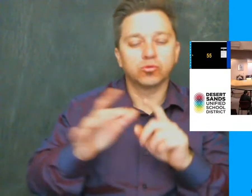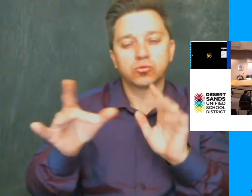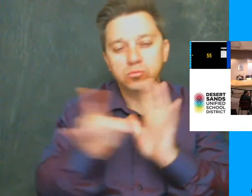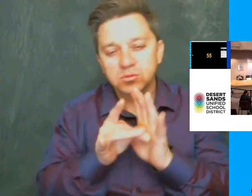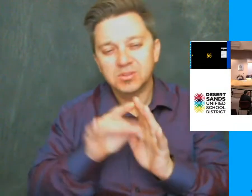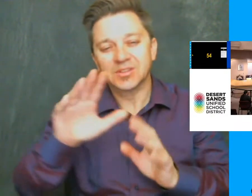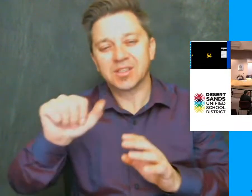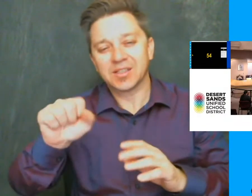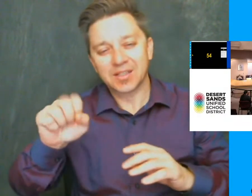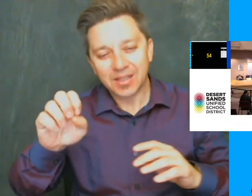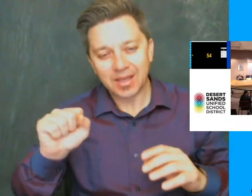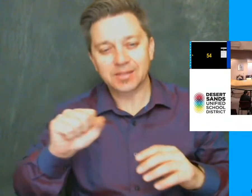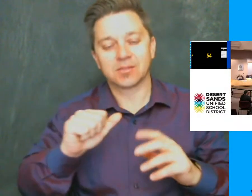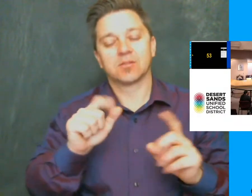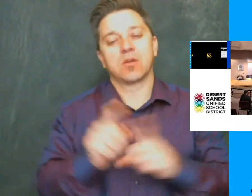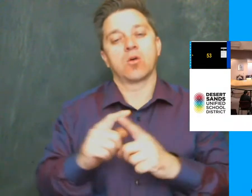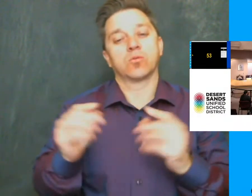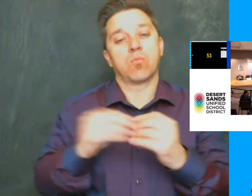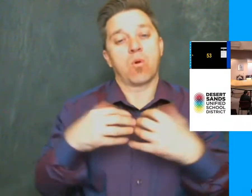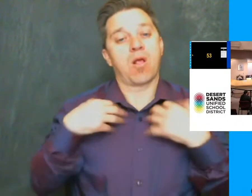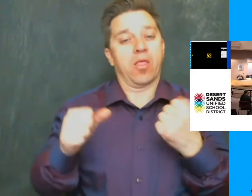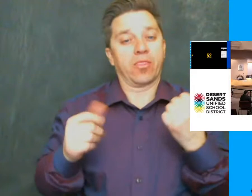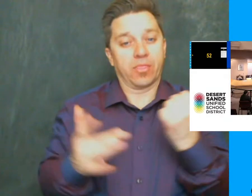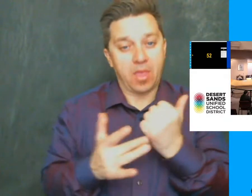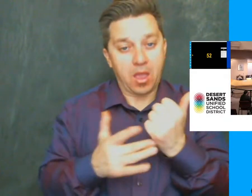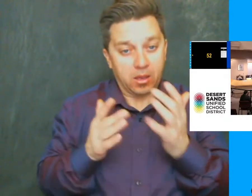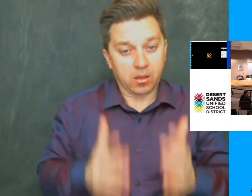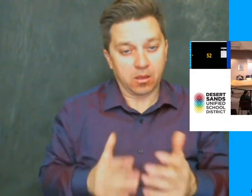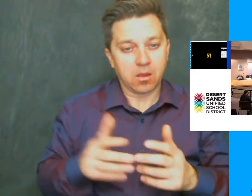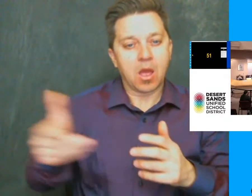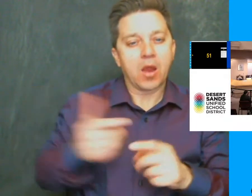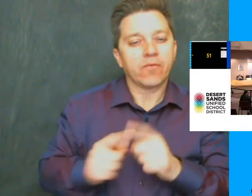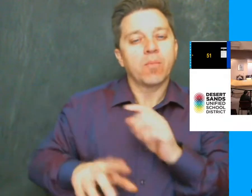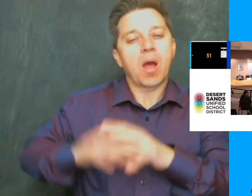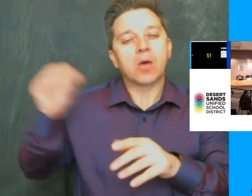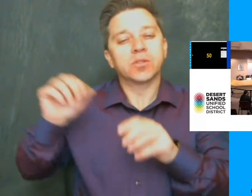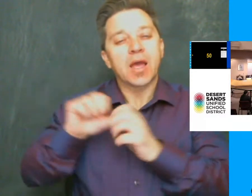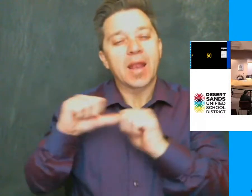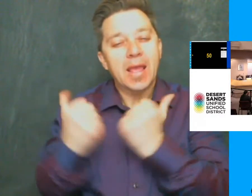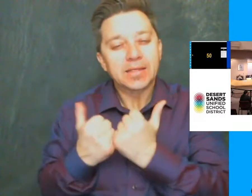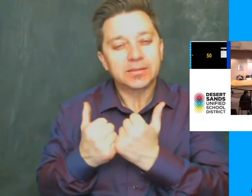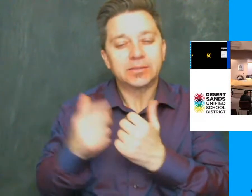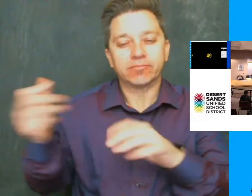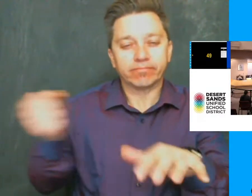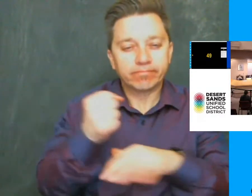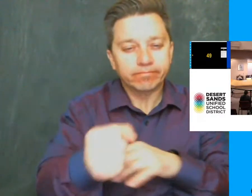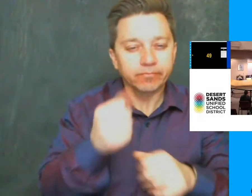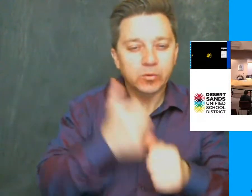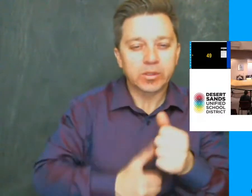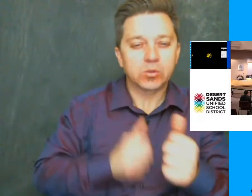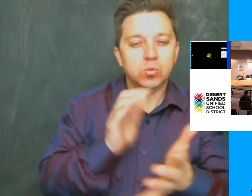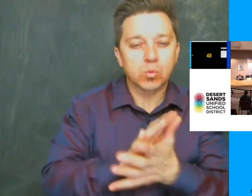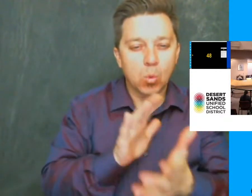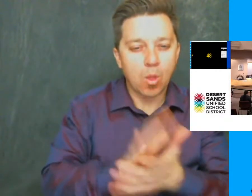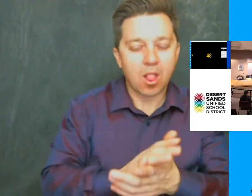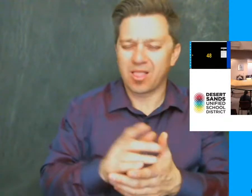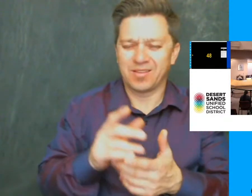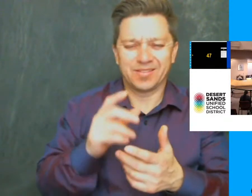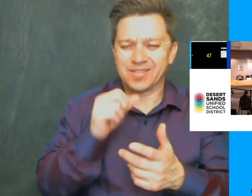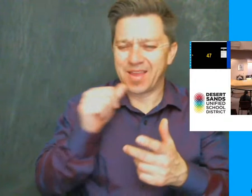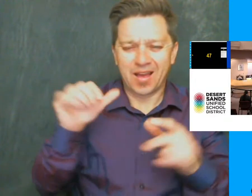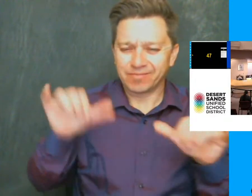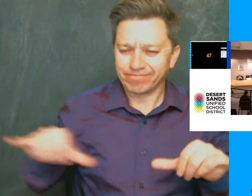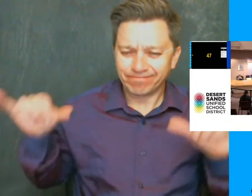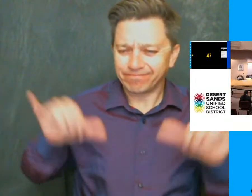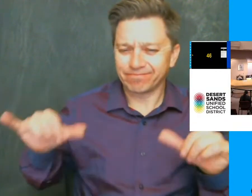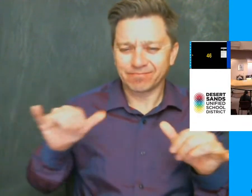The additional health techs hired from outside agencies and assigned to each of the school sites have not been consistent in providing the